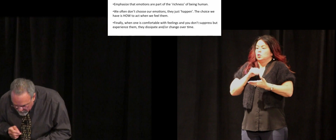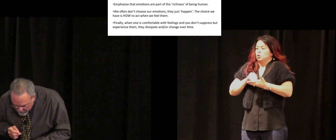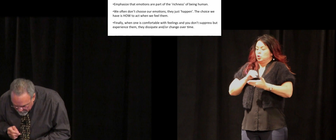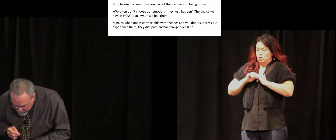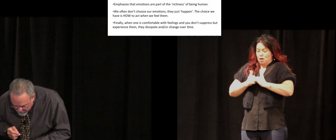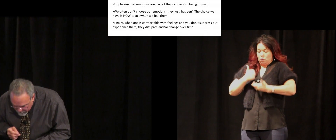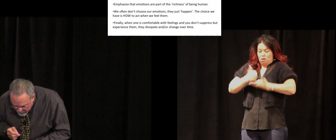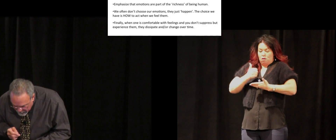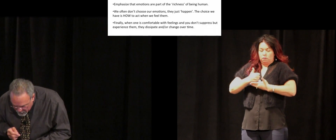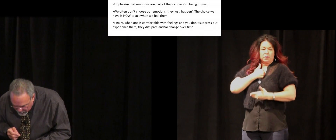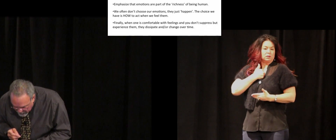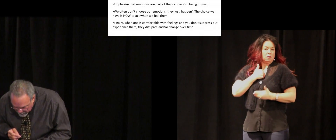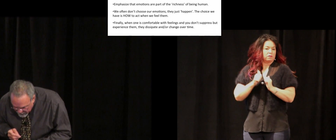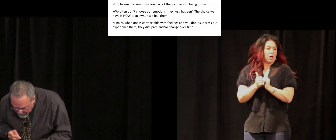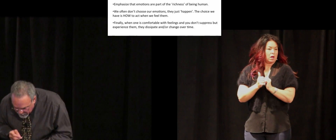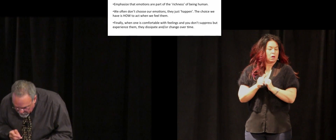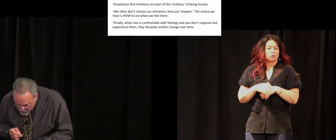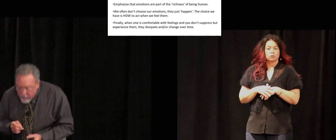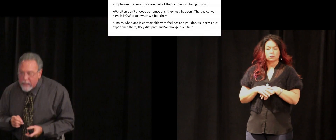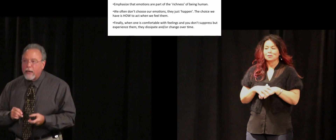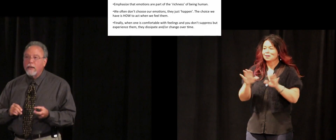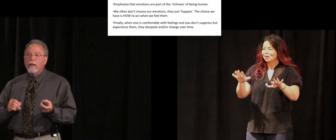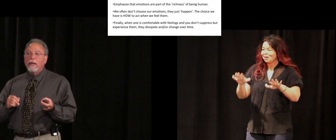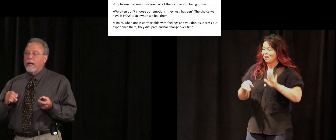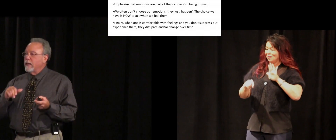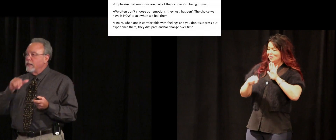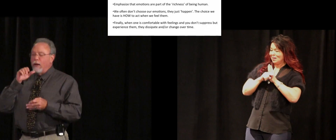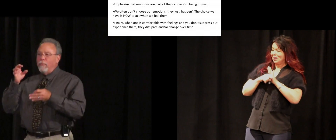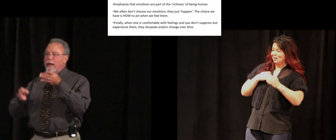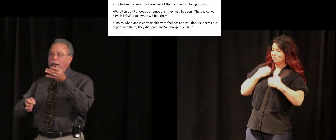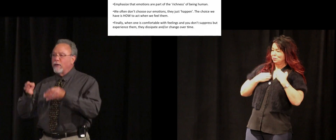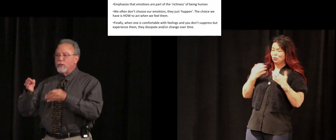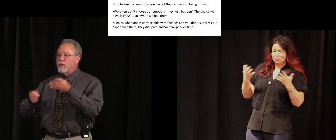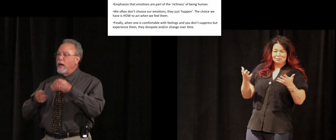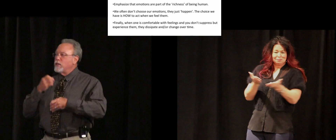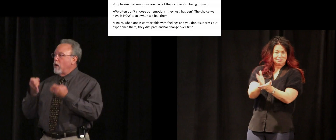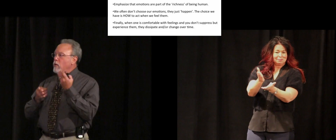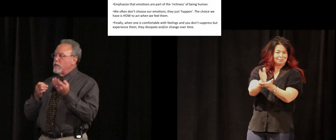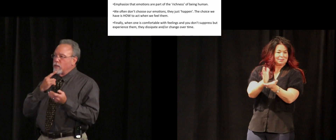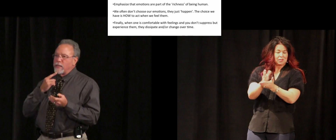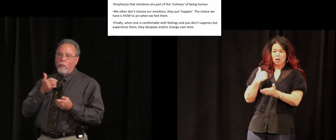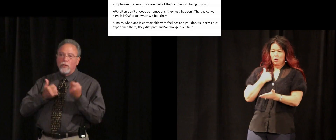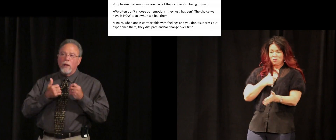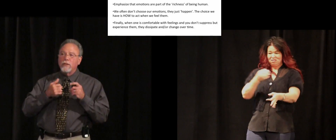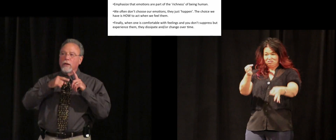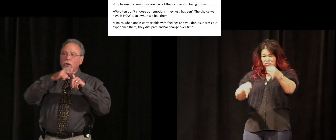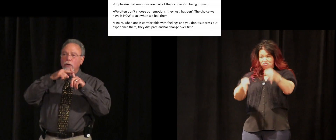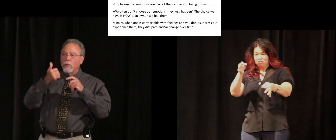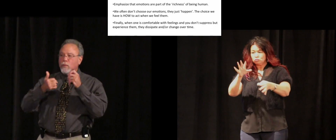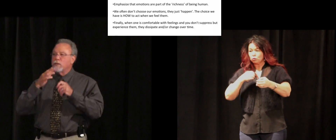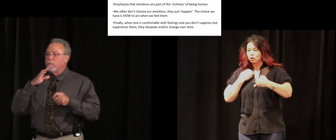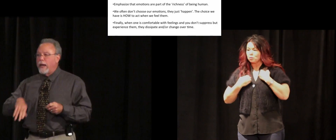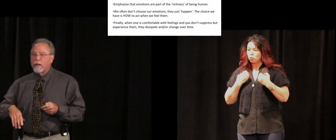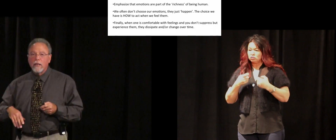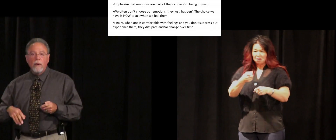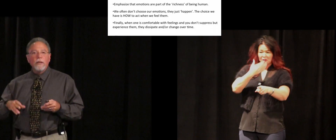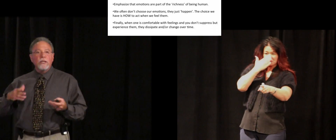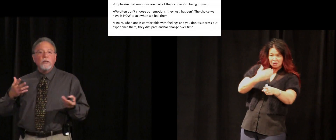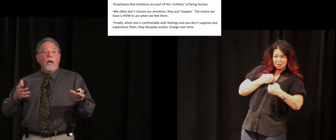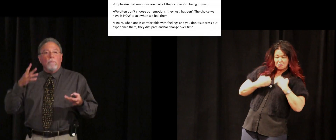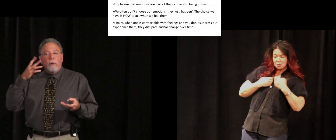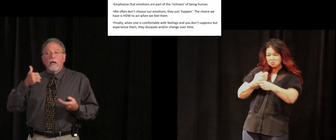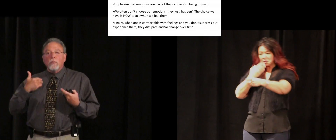controversial enough for your age population to get them hooked, right? To encourage as